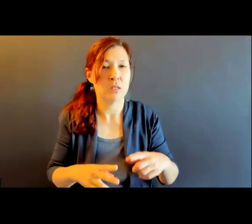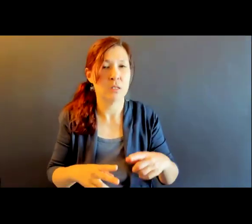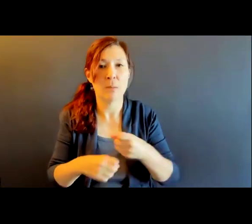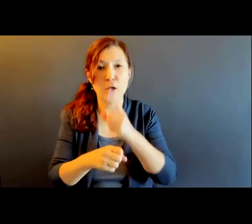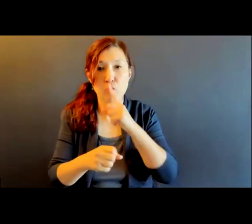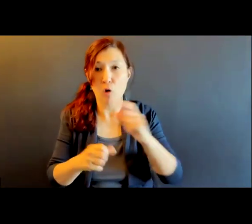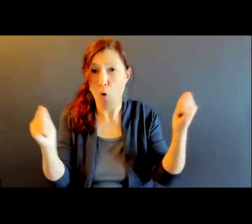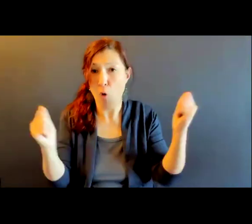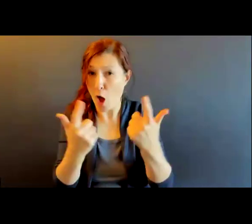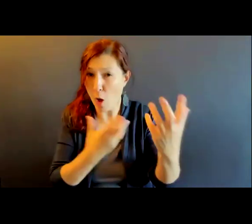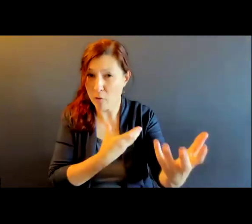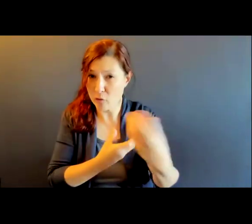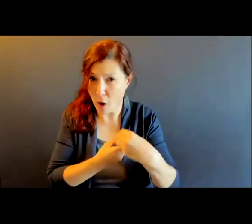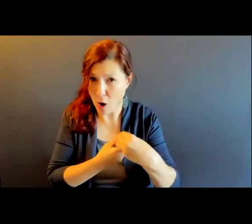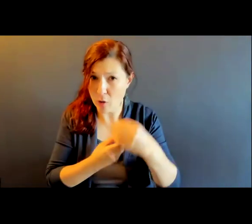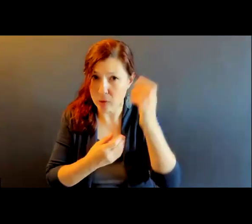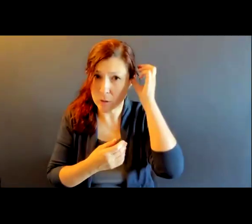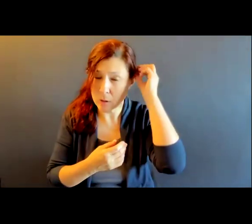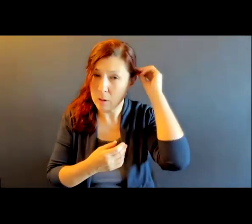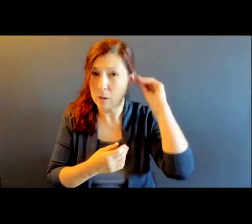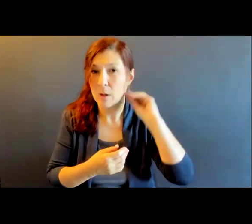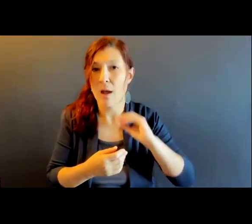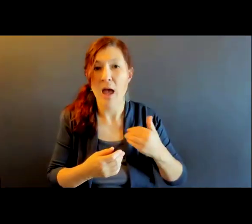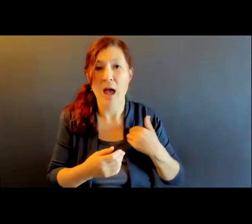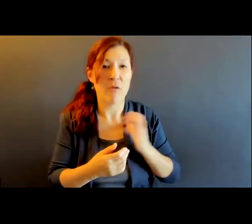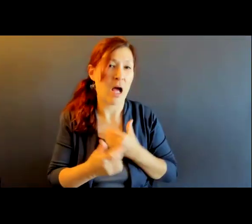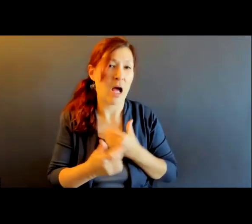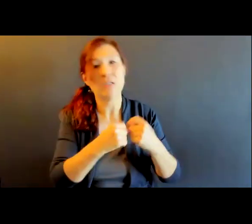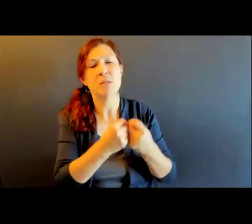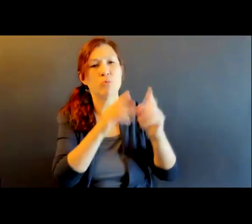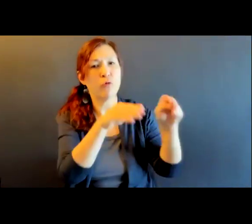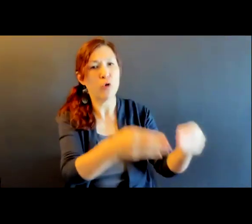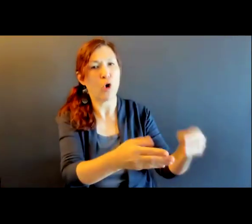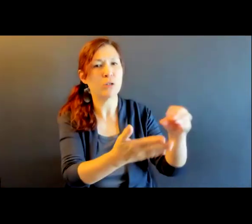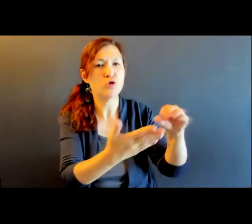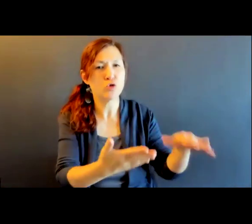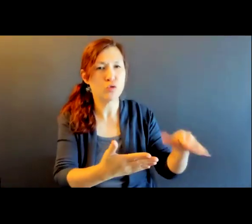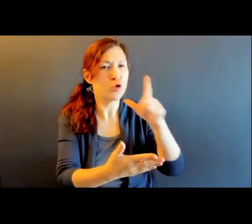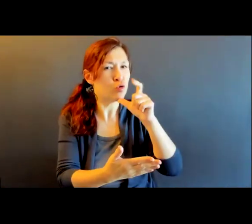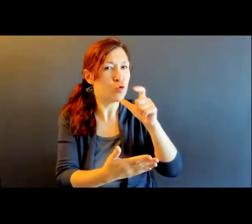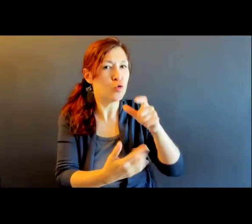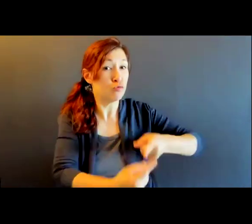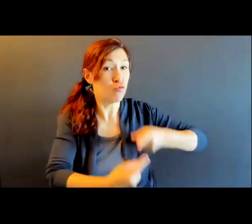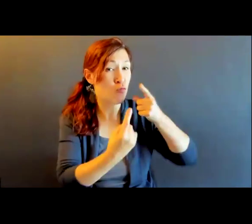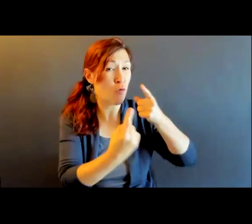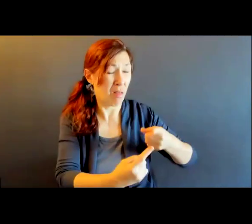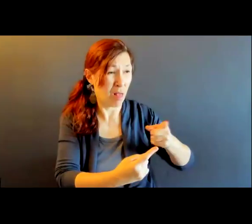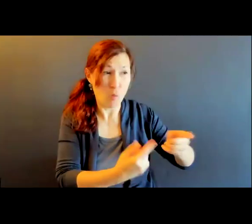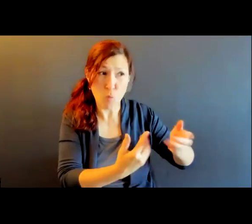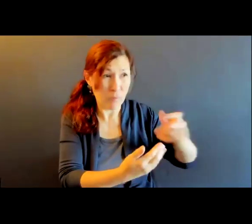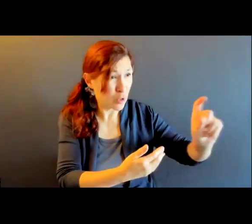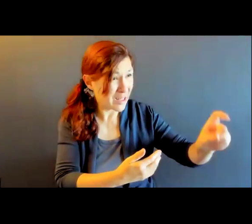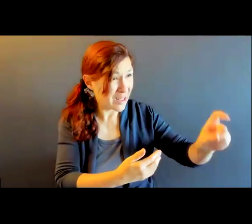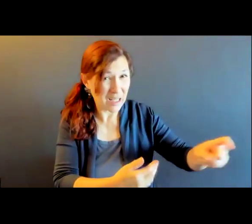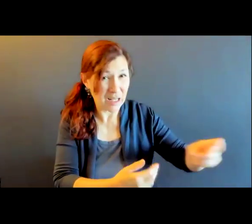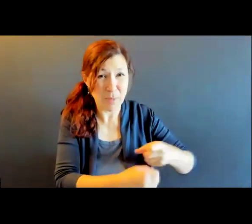As I said earlier, the team's going to continue to focus resources on the students and make sure that they have what they need. Looking